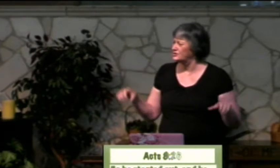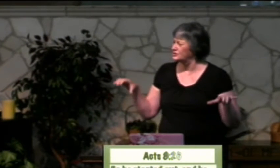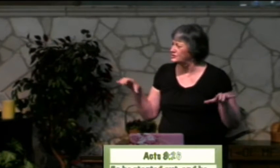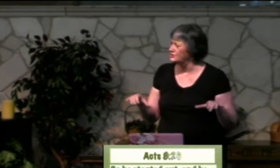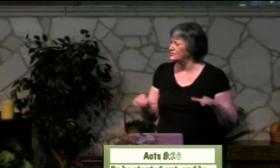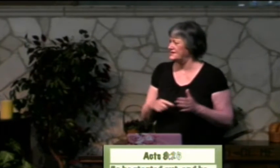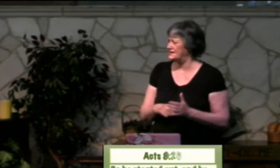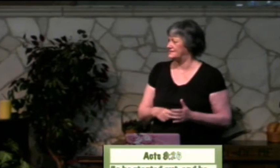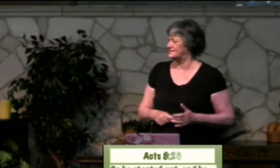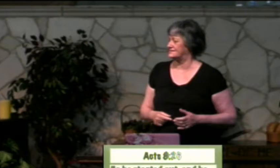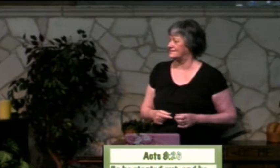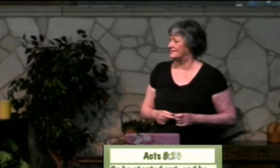do this?